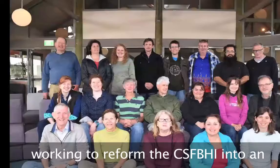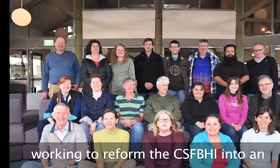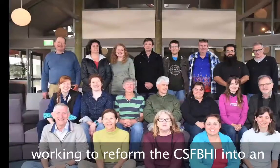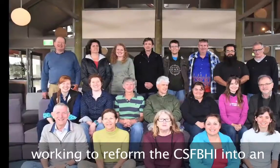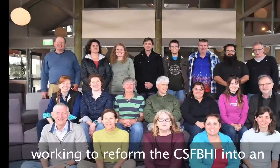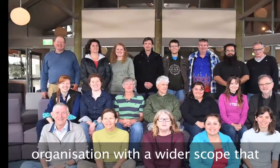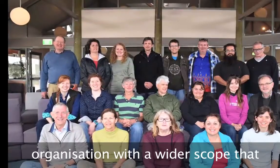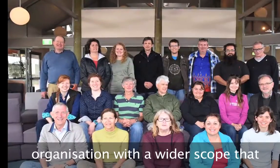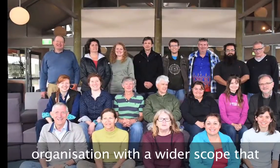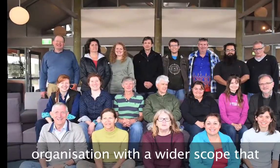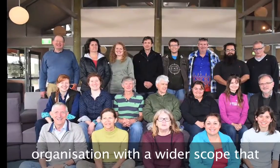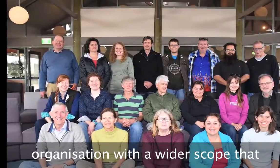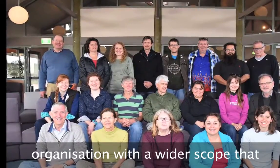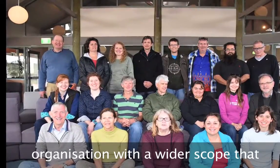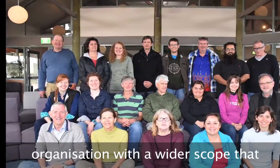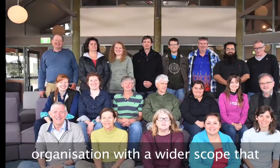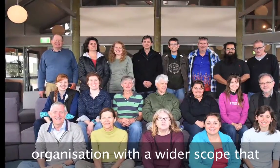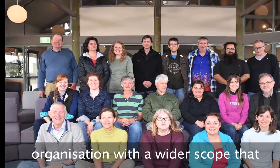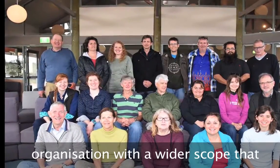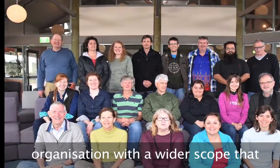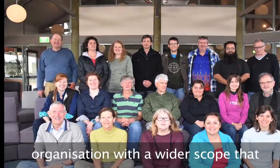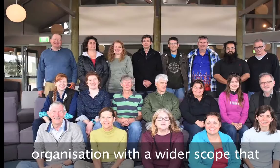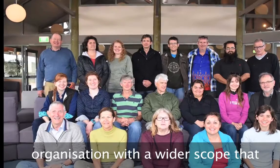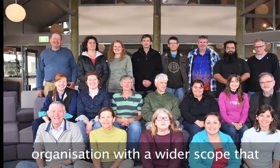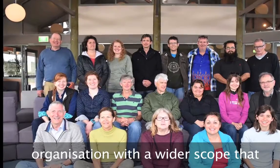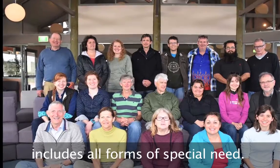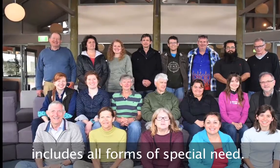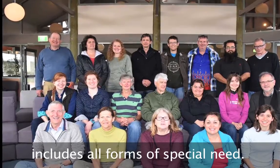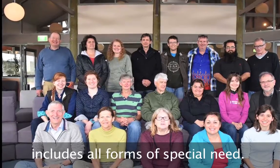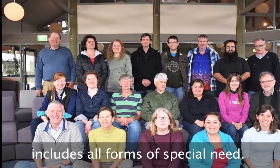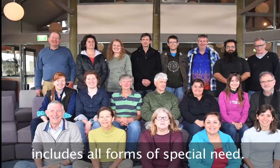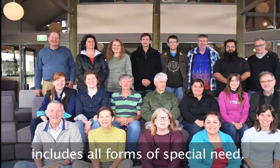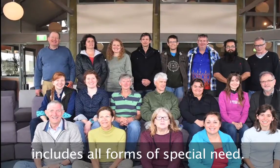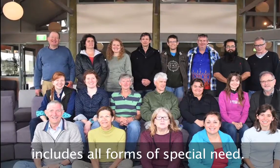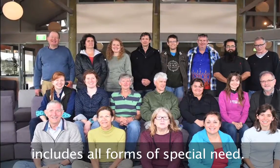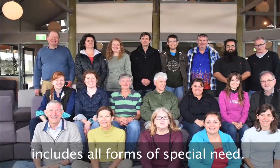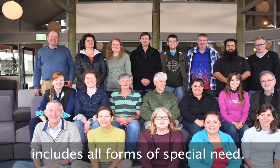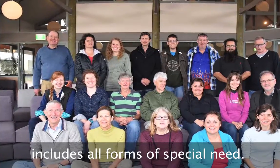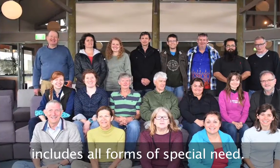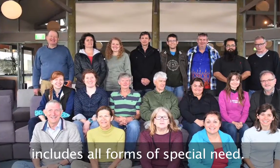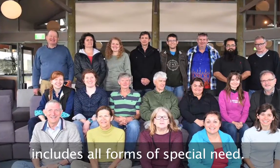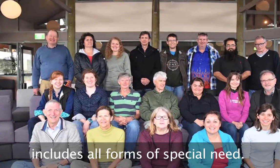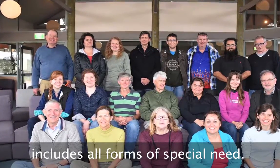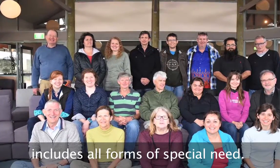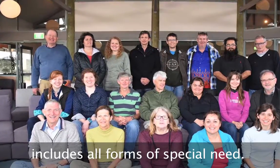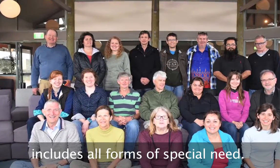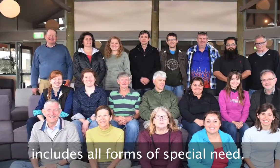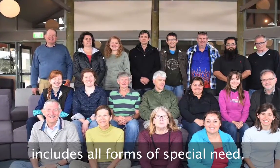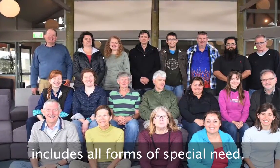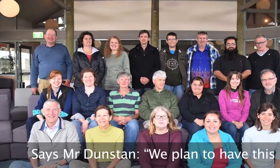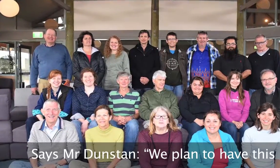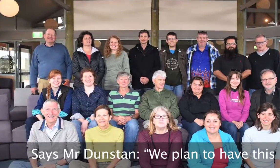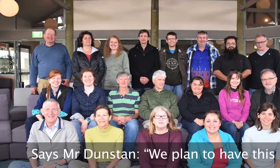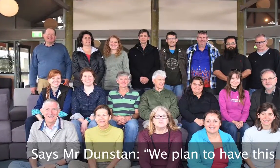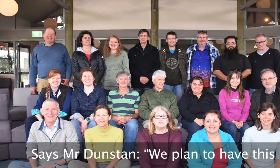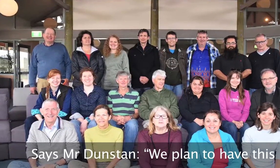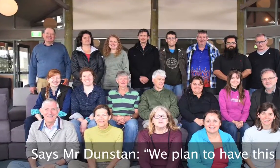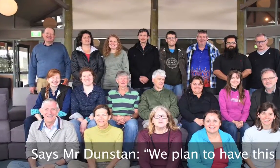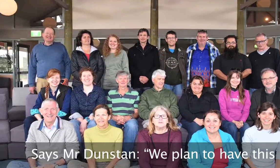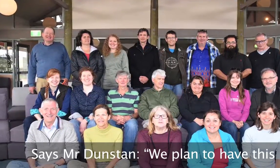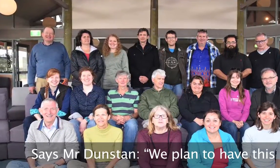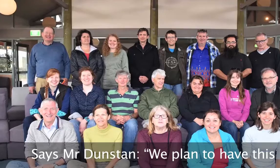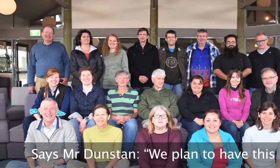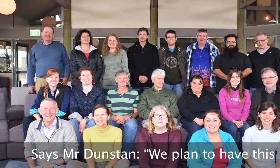CSFBHI into an organisation with a wider scope that includes all forms of special need. Says